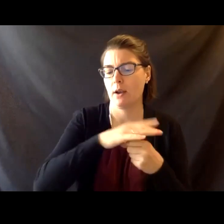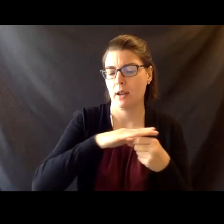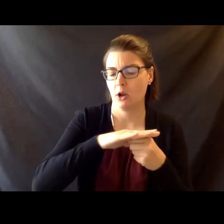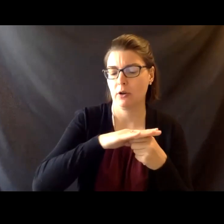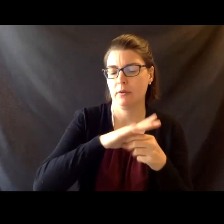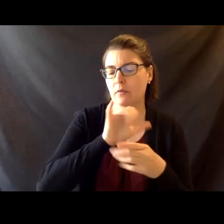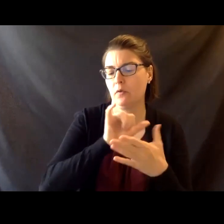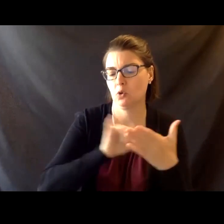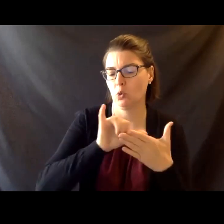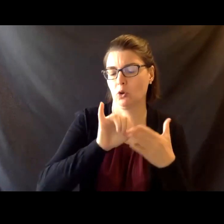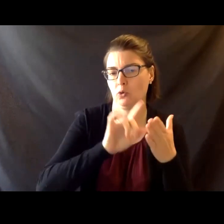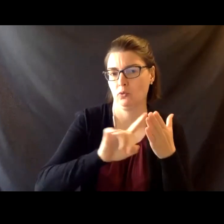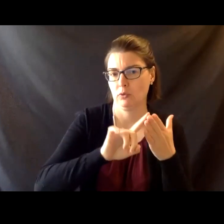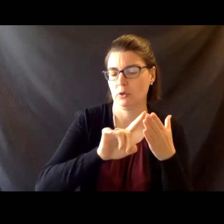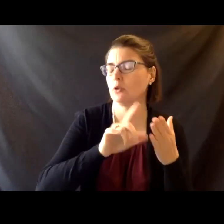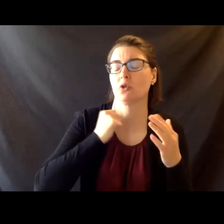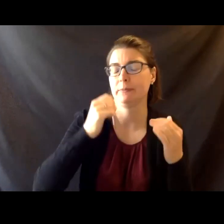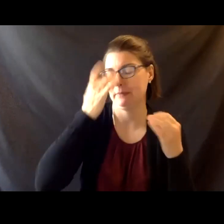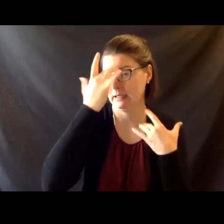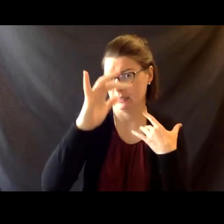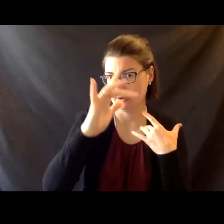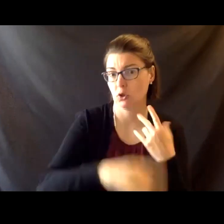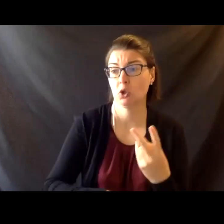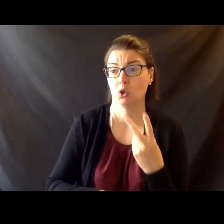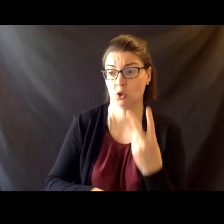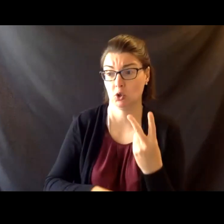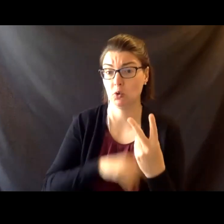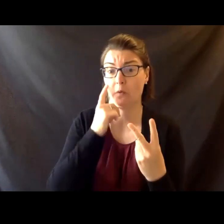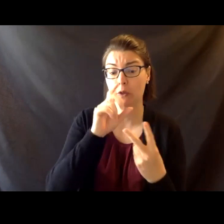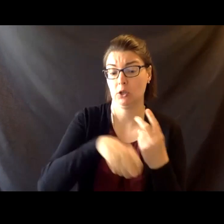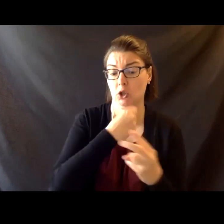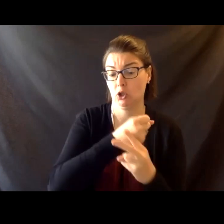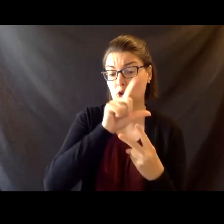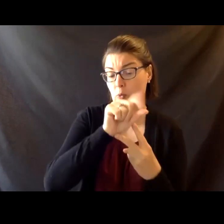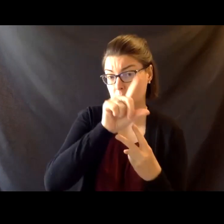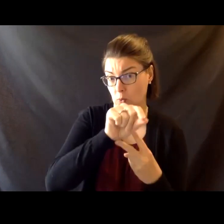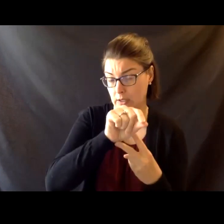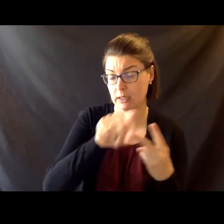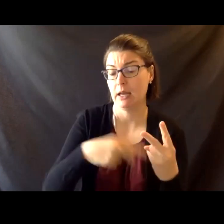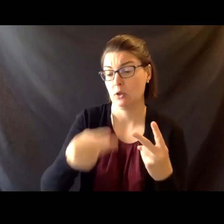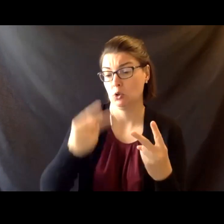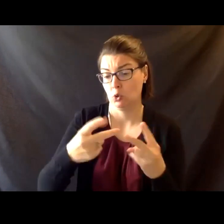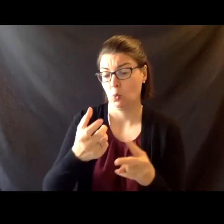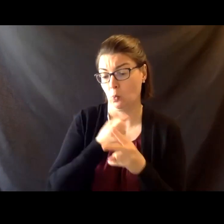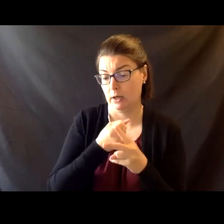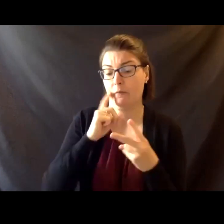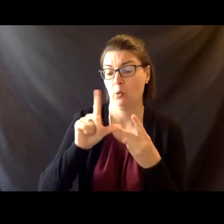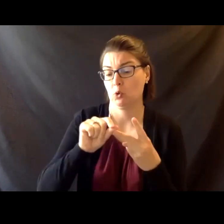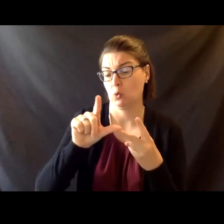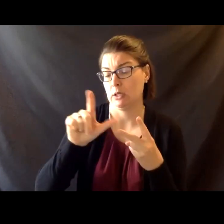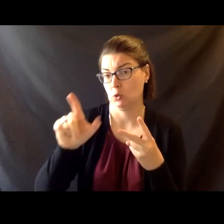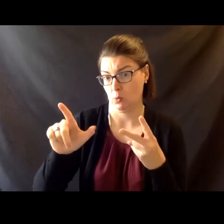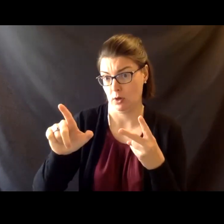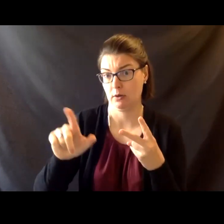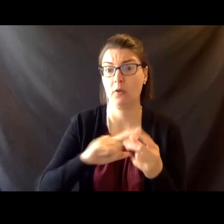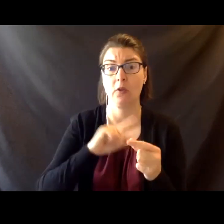life. There are two winners of the Perla for 2020 and two winners of the Perla for 2021. To announce the first